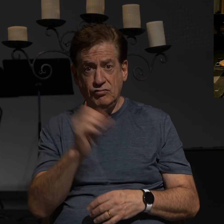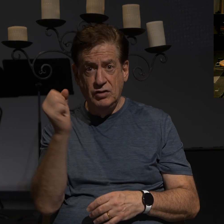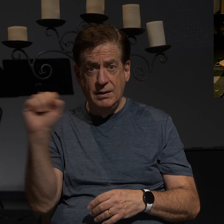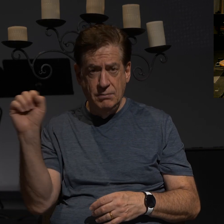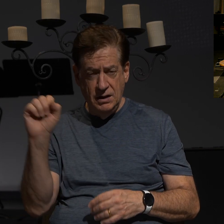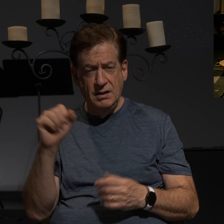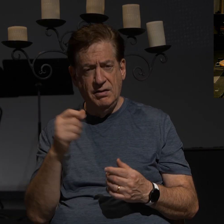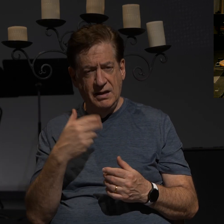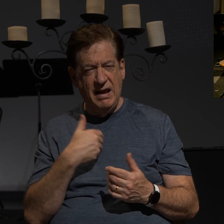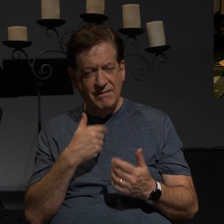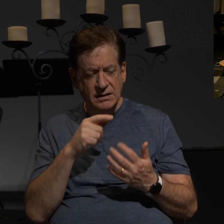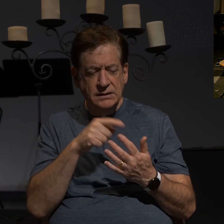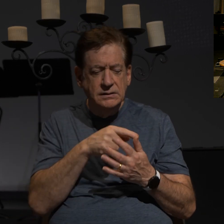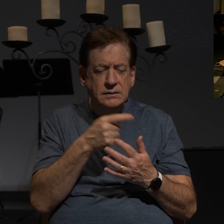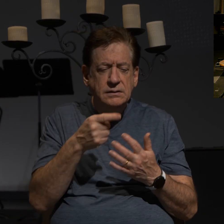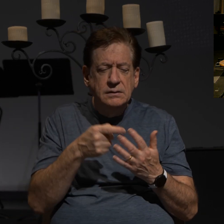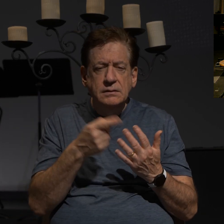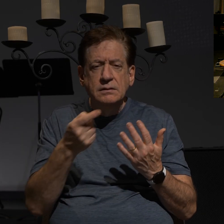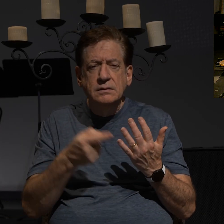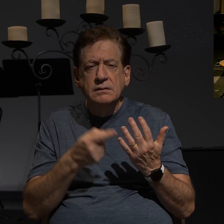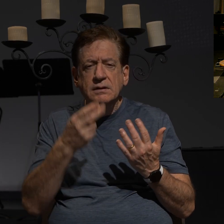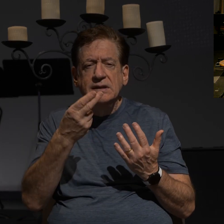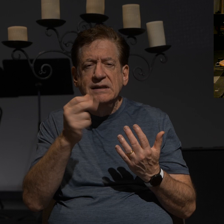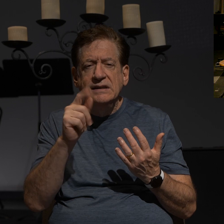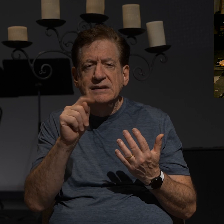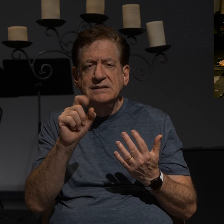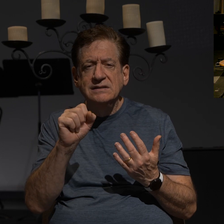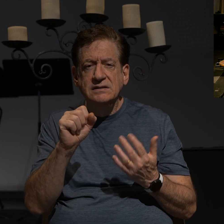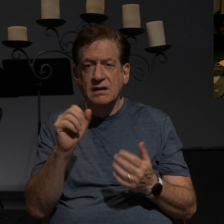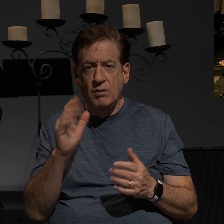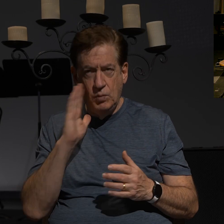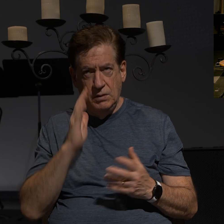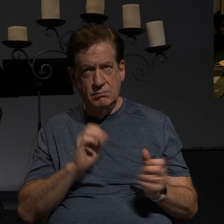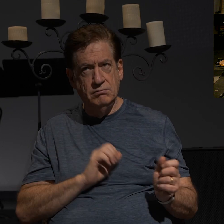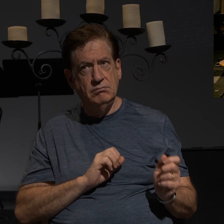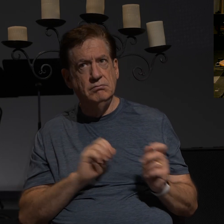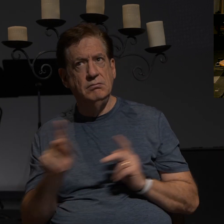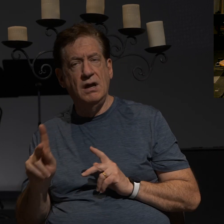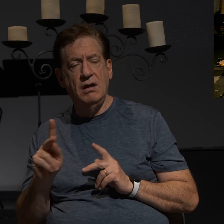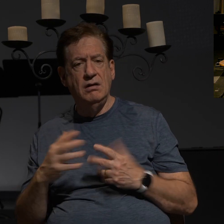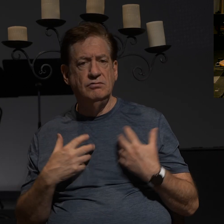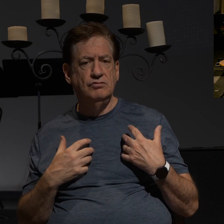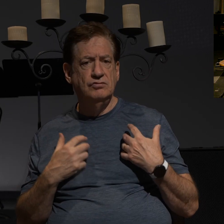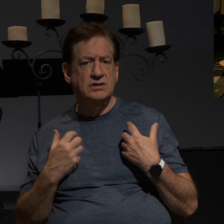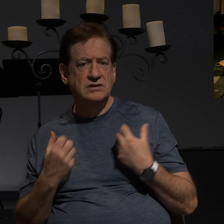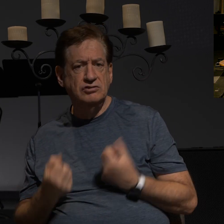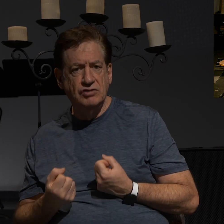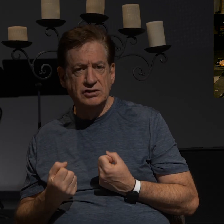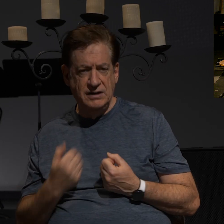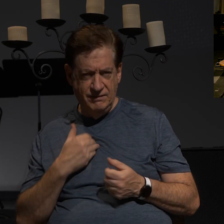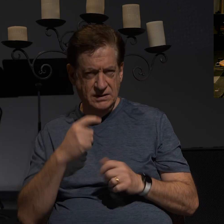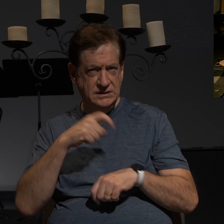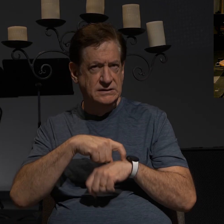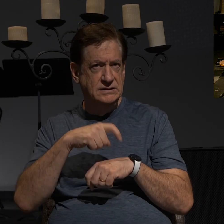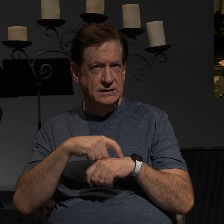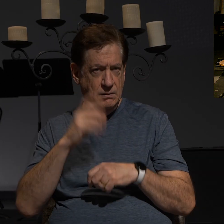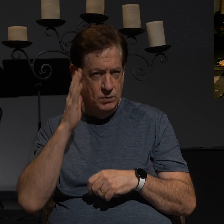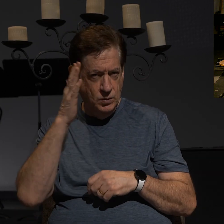throughout the book that there is a restoration coming for Israel. There's a time coming for them. And we even